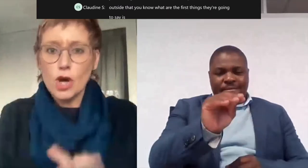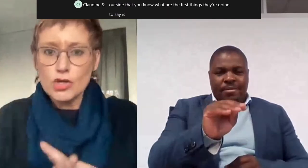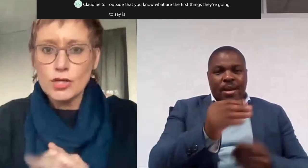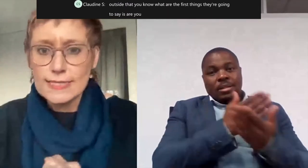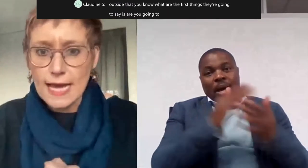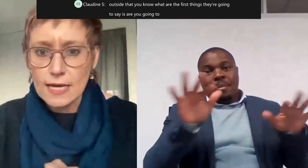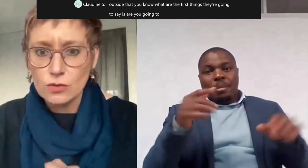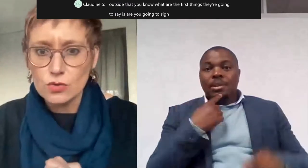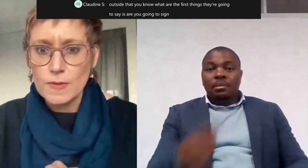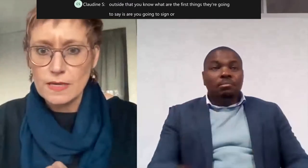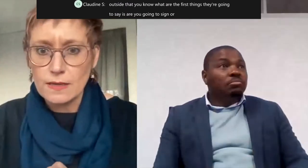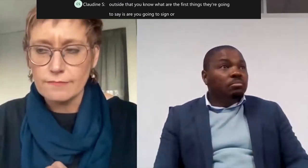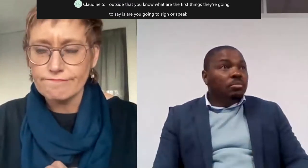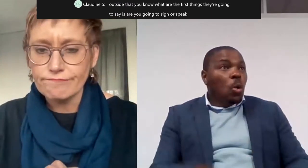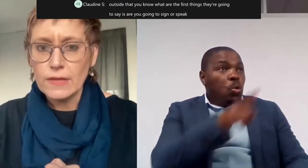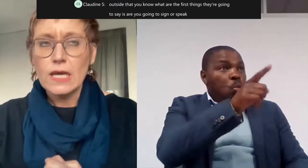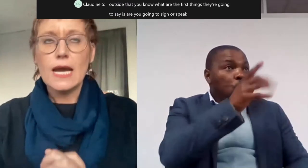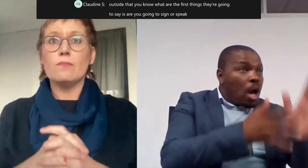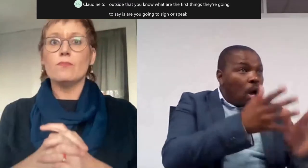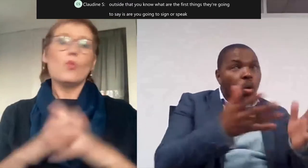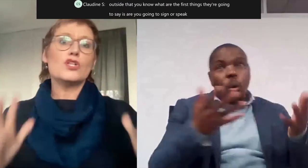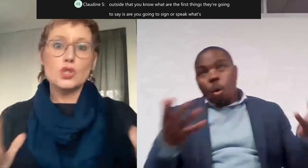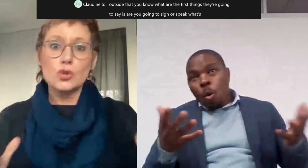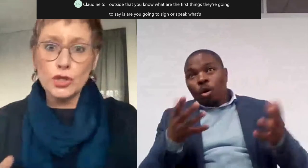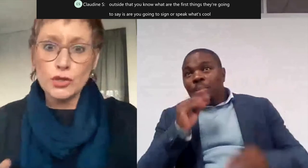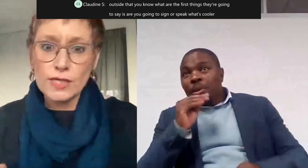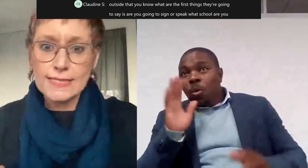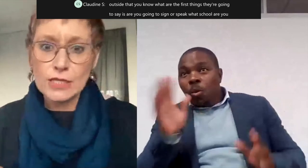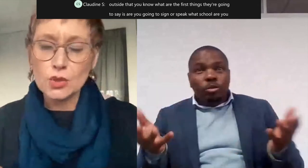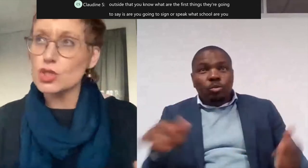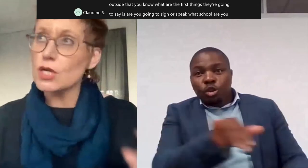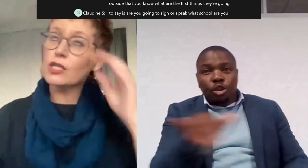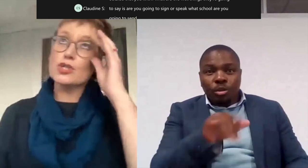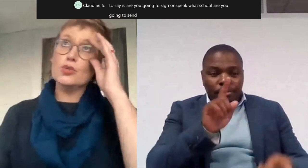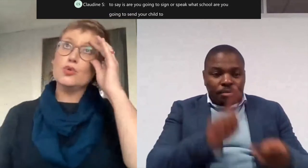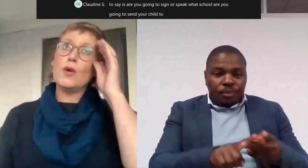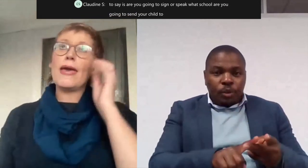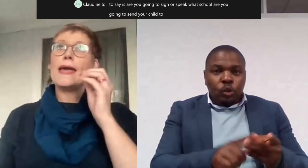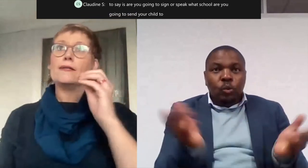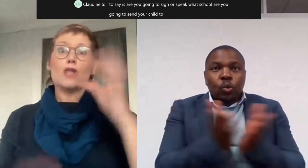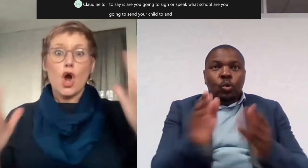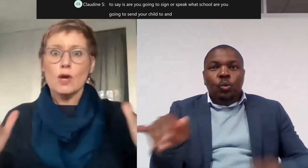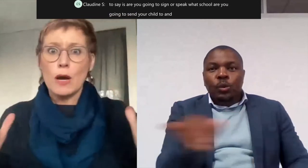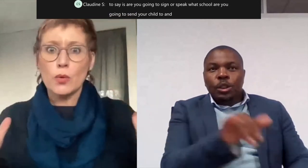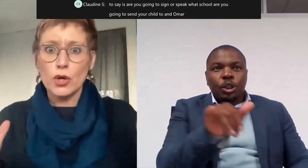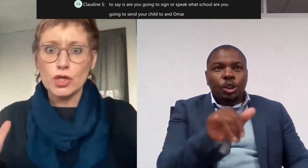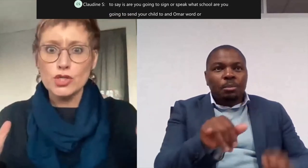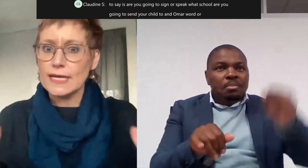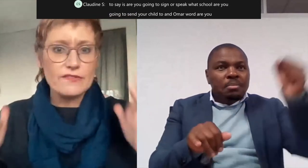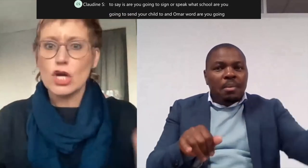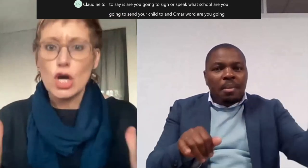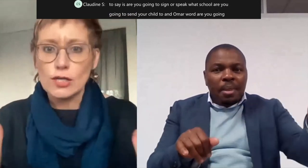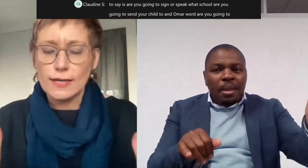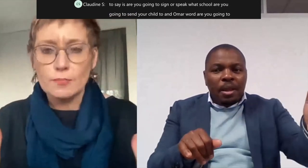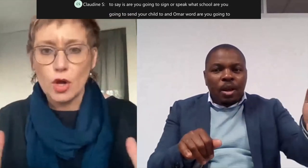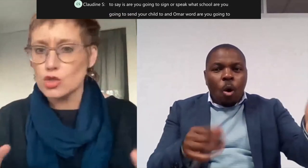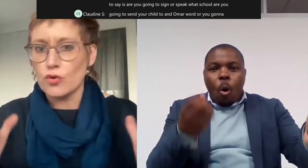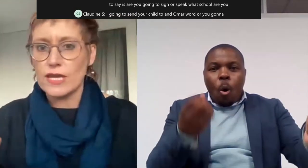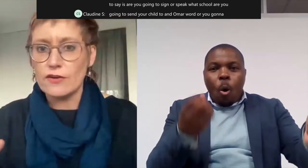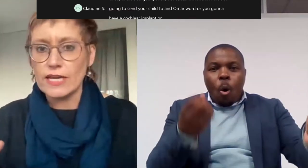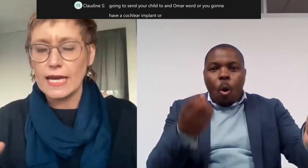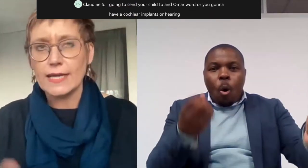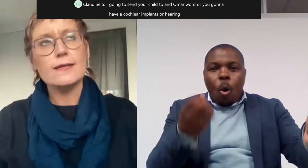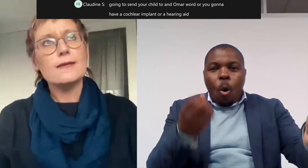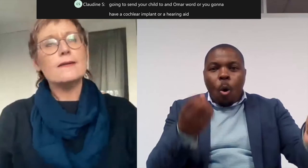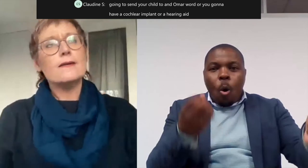is, are you going to sign or speak? What school are you going to send your child to? And, oh my word, are you going to have a cochlear implant